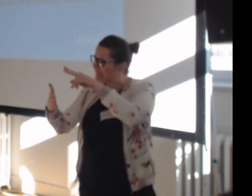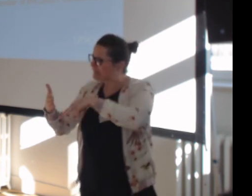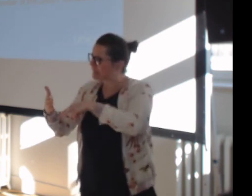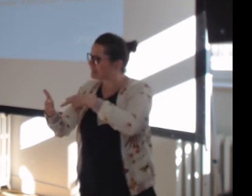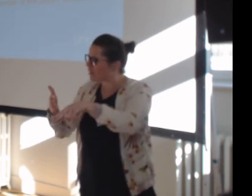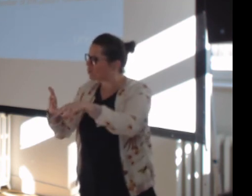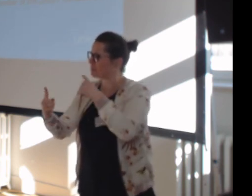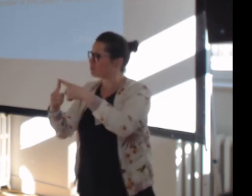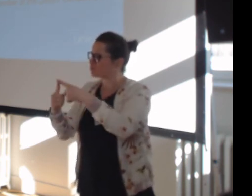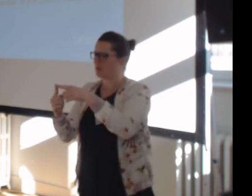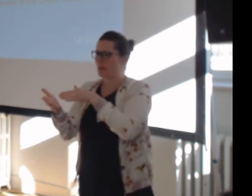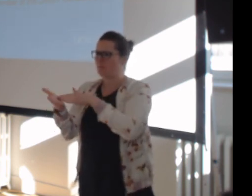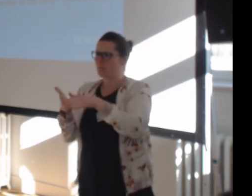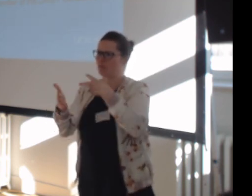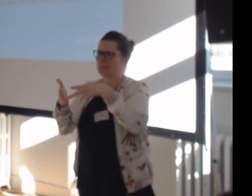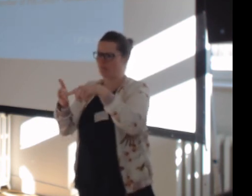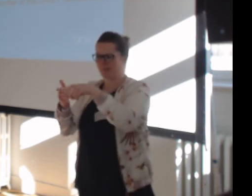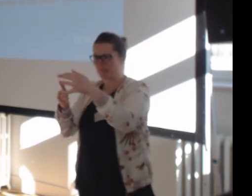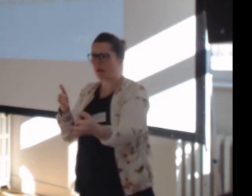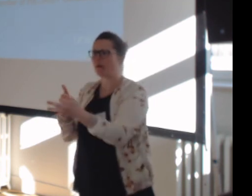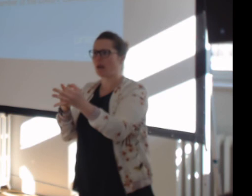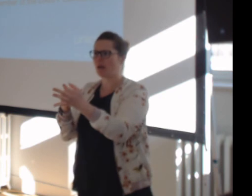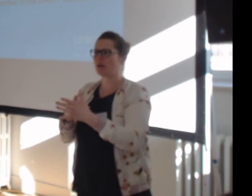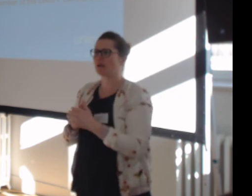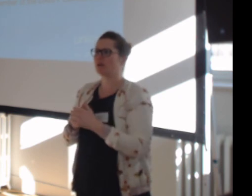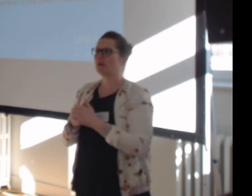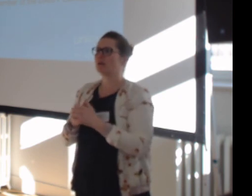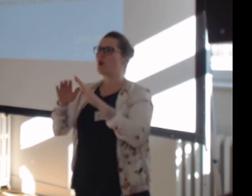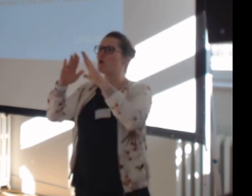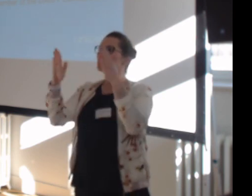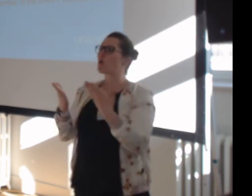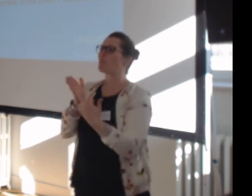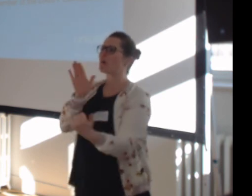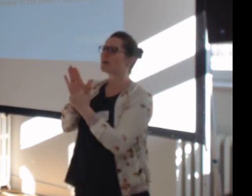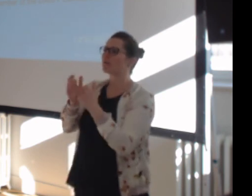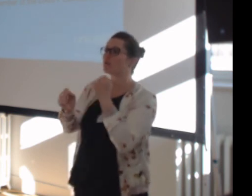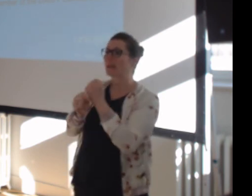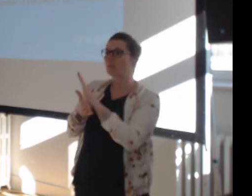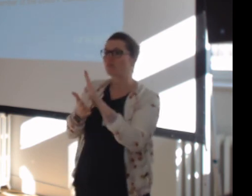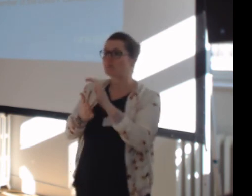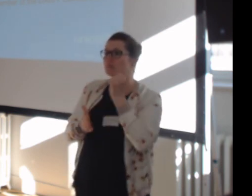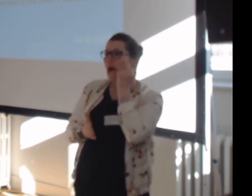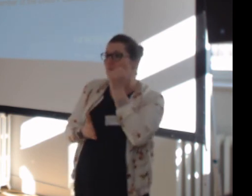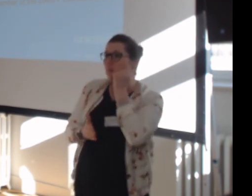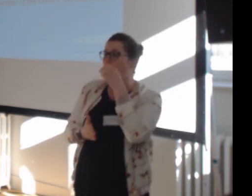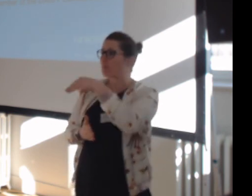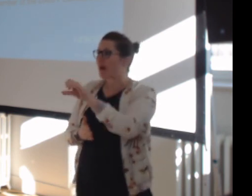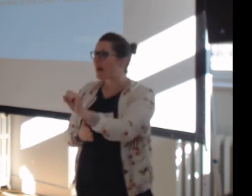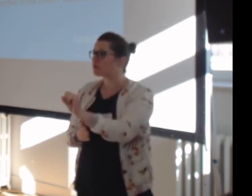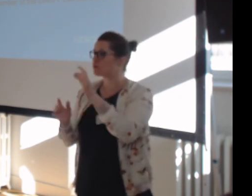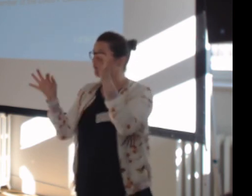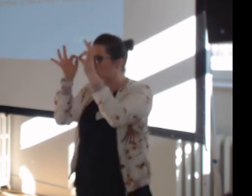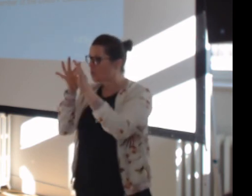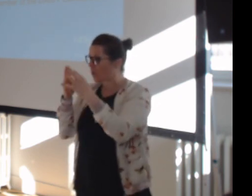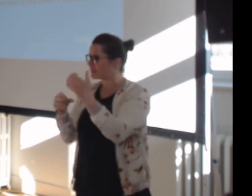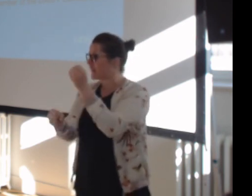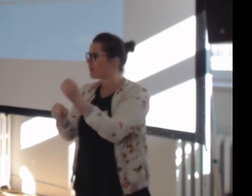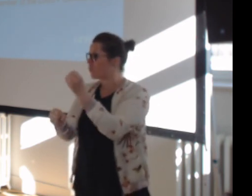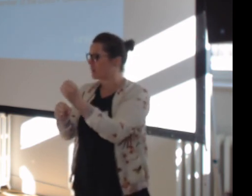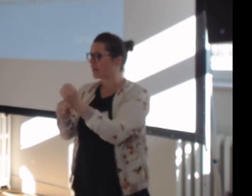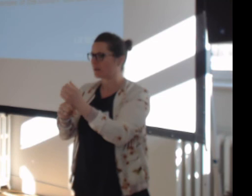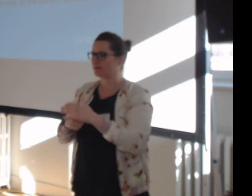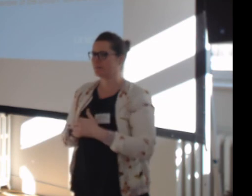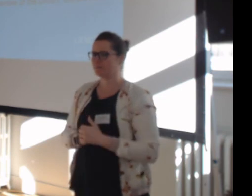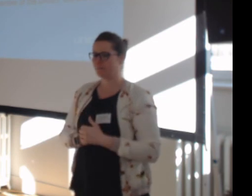and publishing technologies as well. We work with the global brands like Apple and Microsoft and Google and